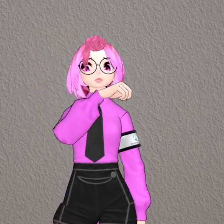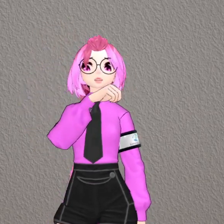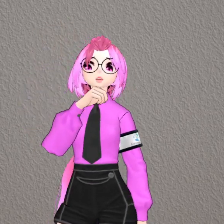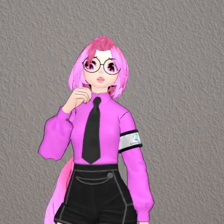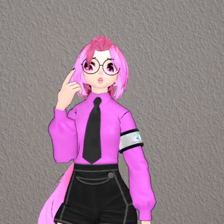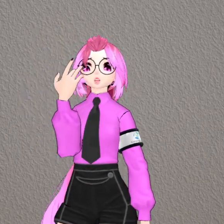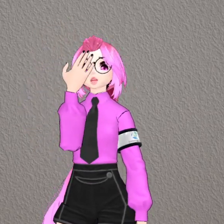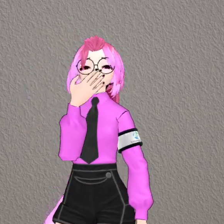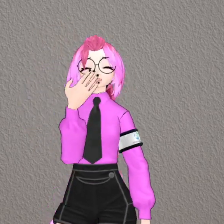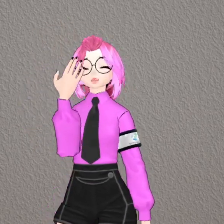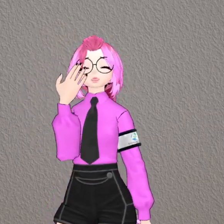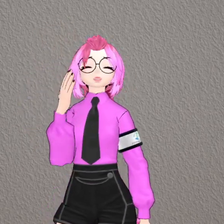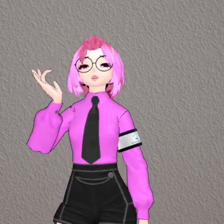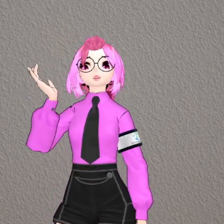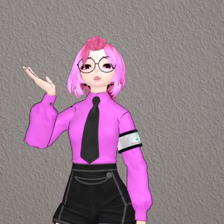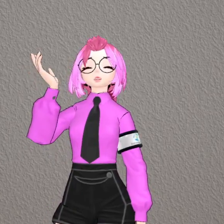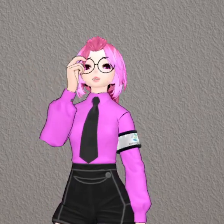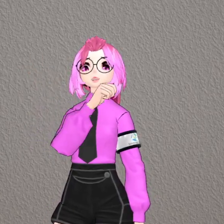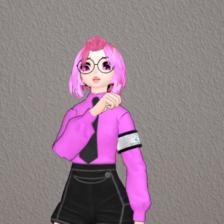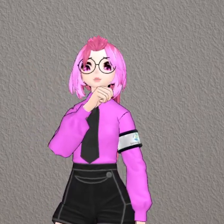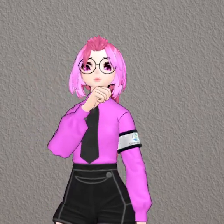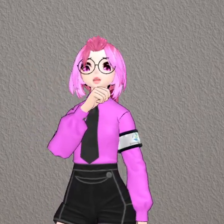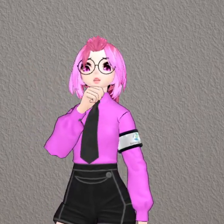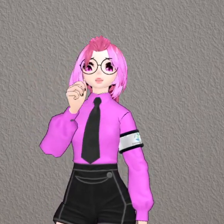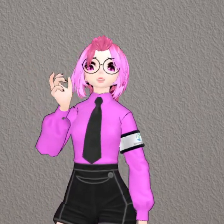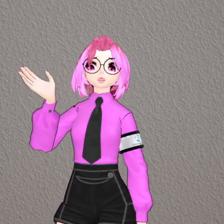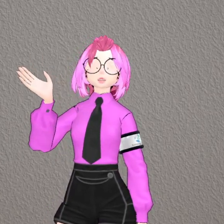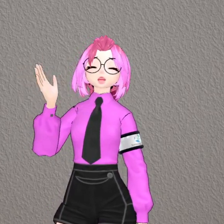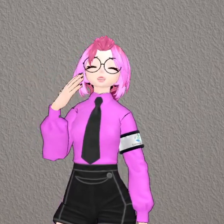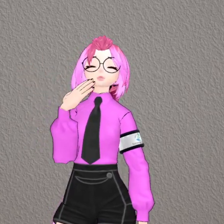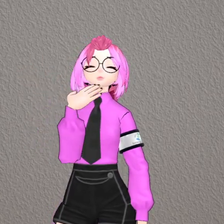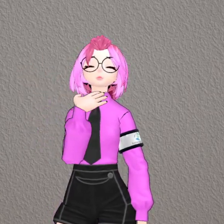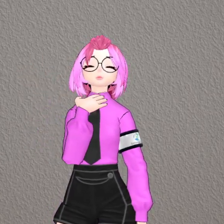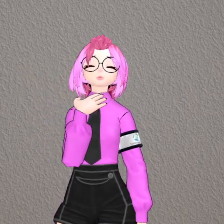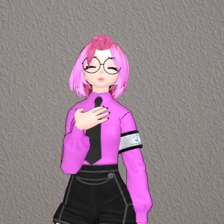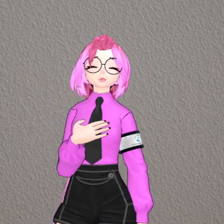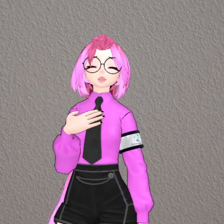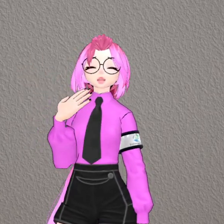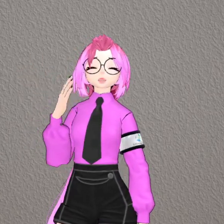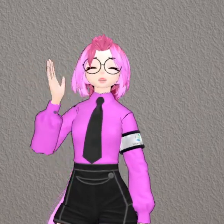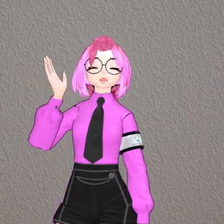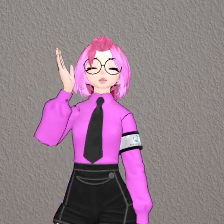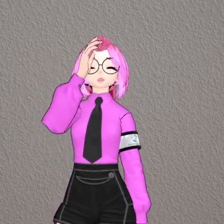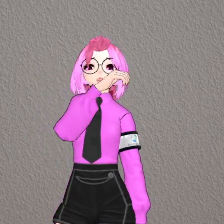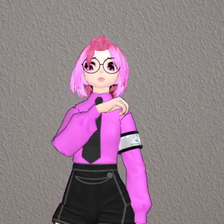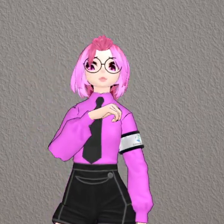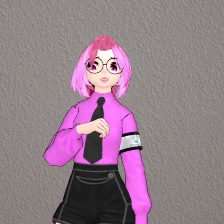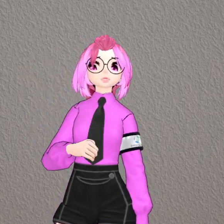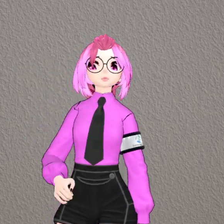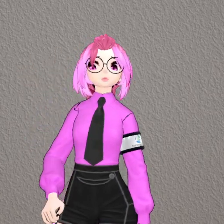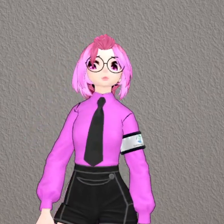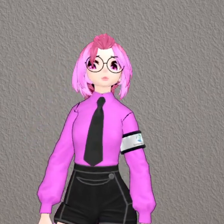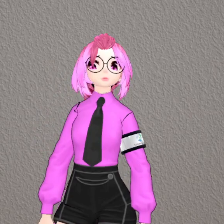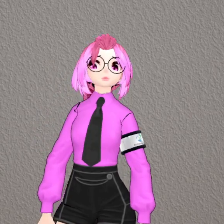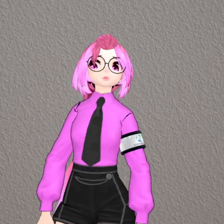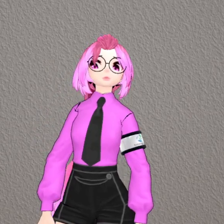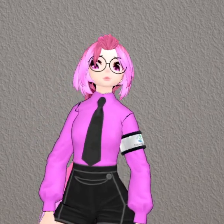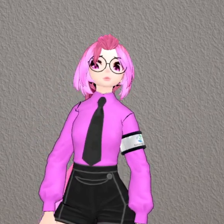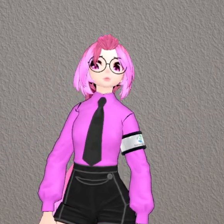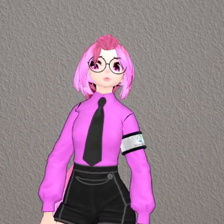near your head. But honestly, it's just your whole face. I wouldn't say like it has to be there, but just a little confused with guess and